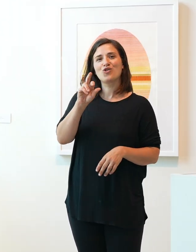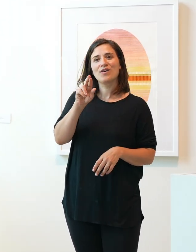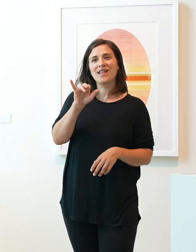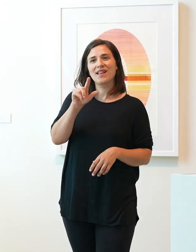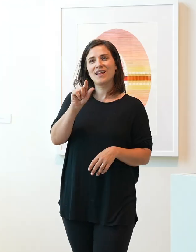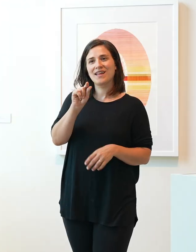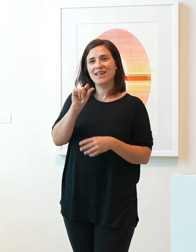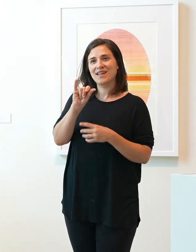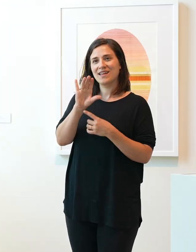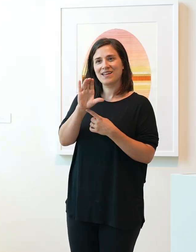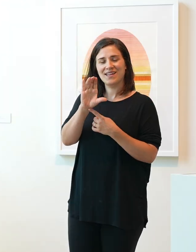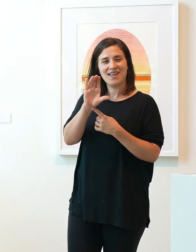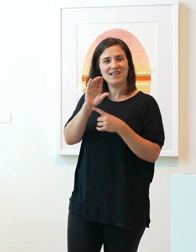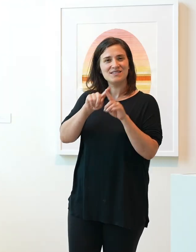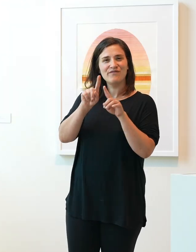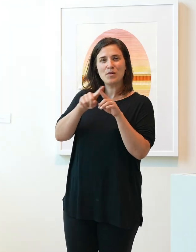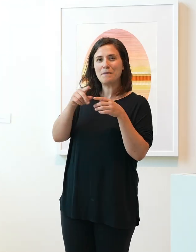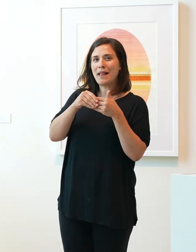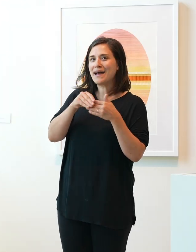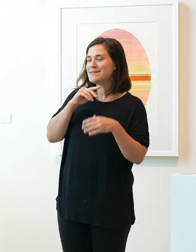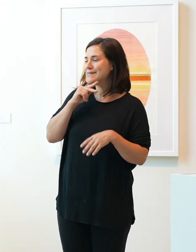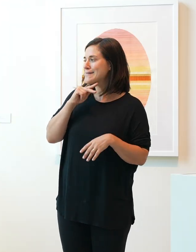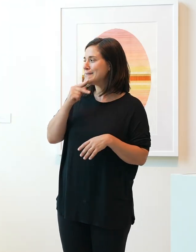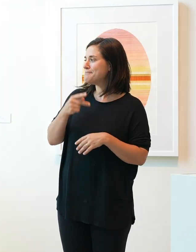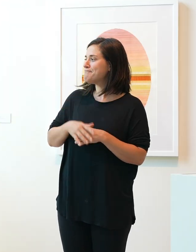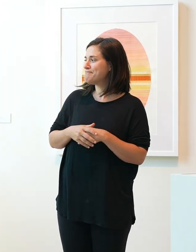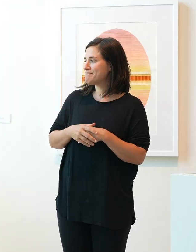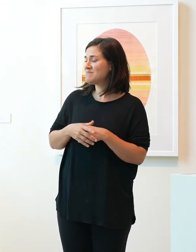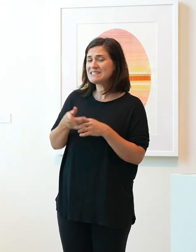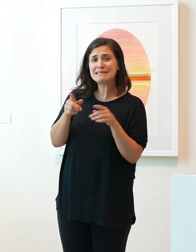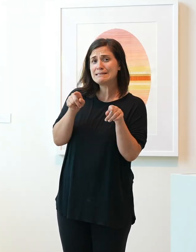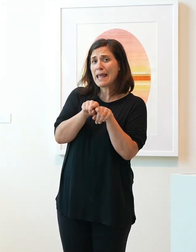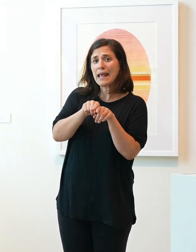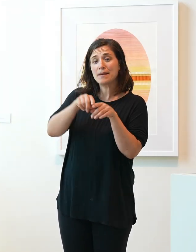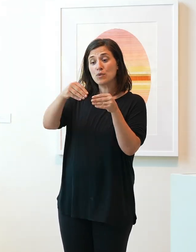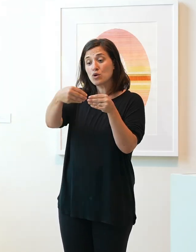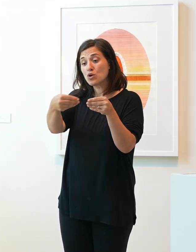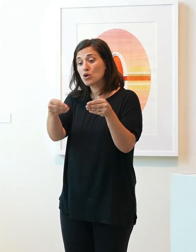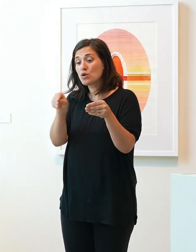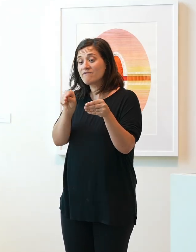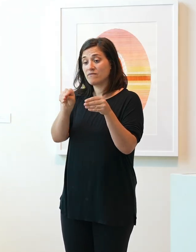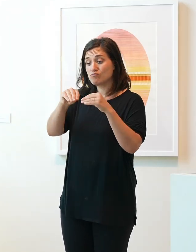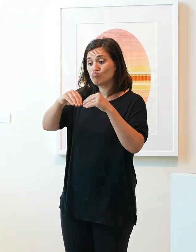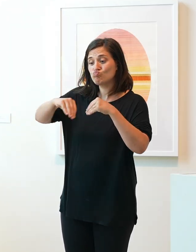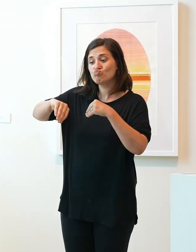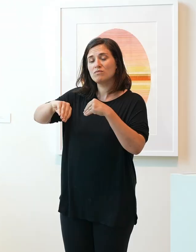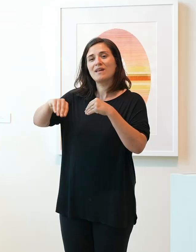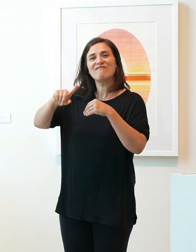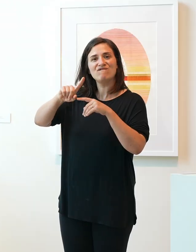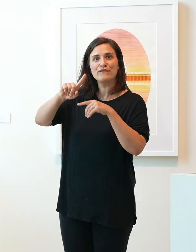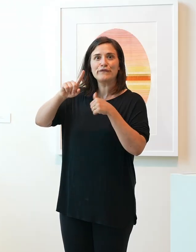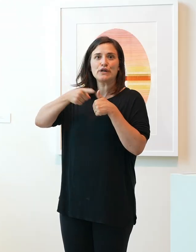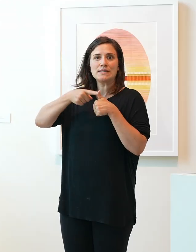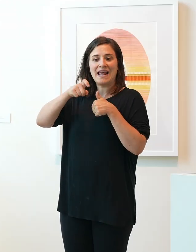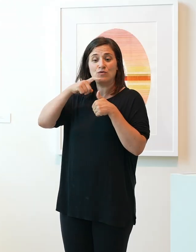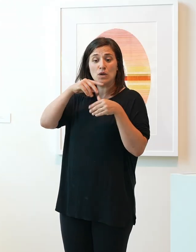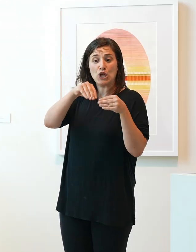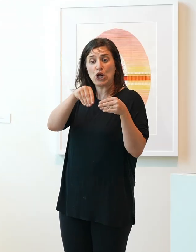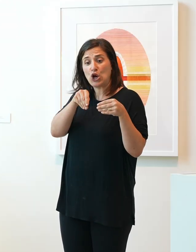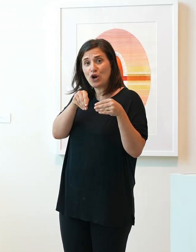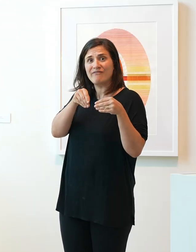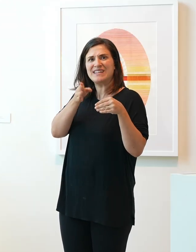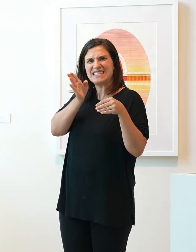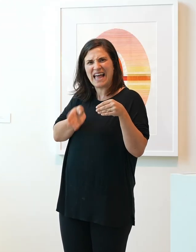to put all these textures in it. And it's the same thing to curve it around. You turn this piece first, and then you slice it all up